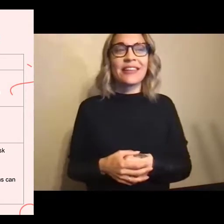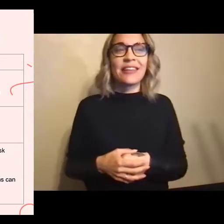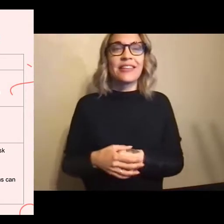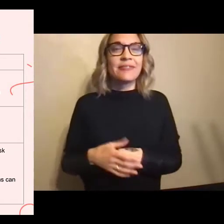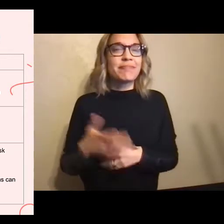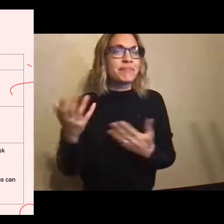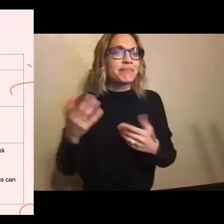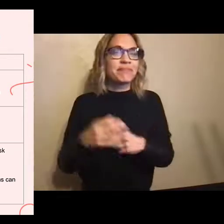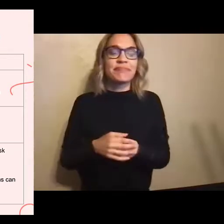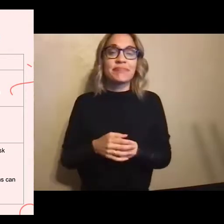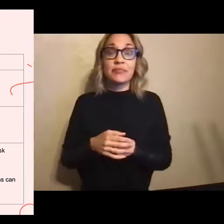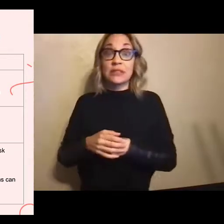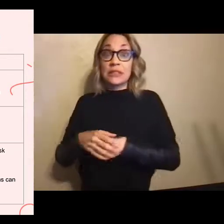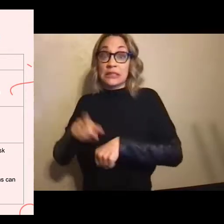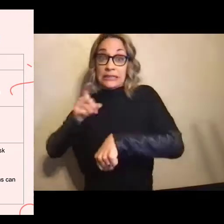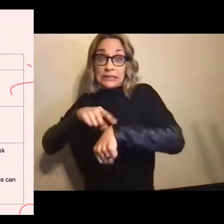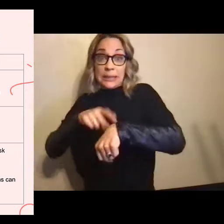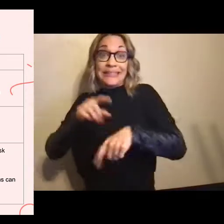time.